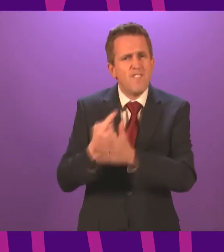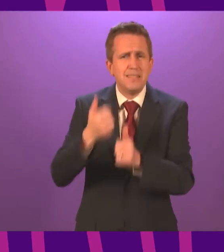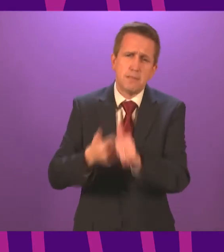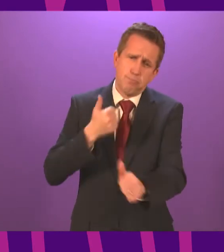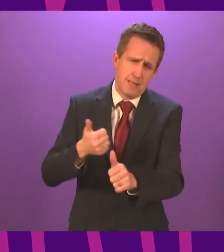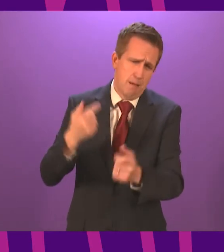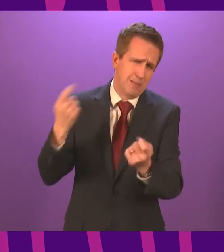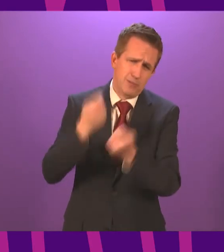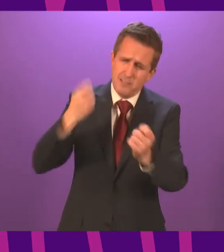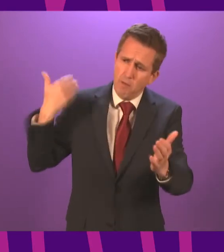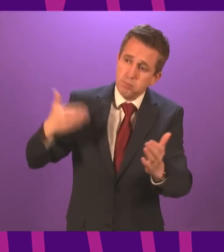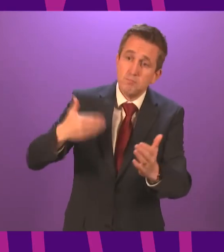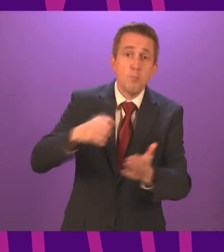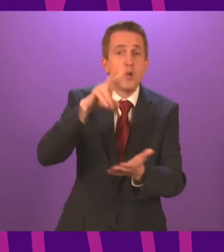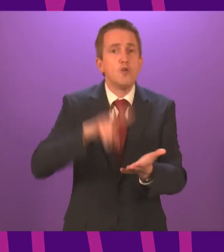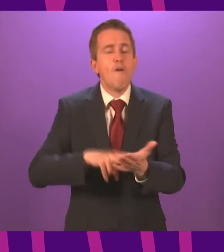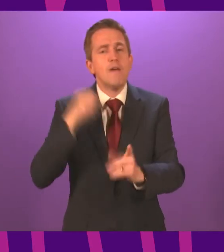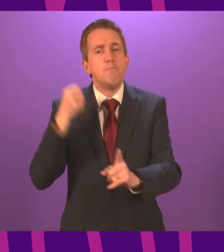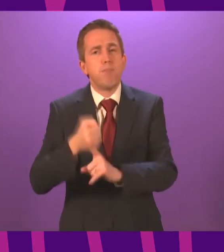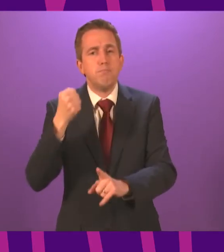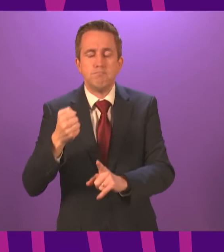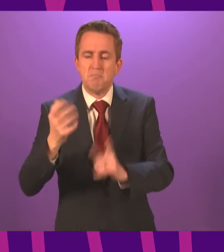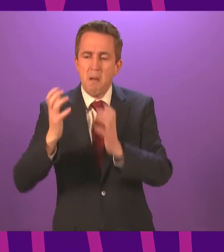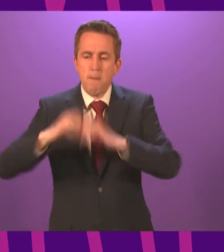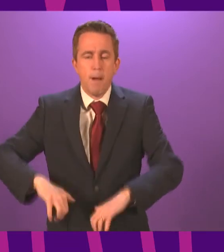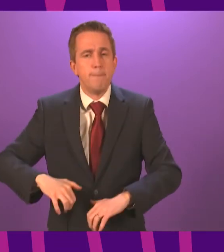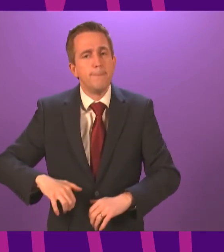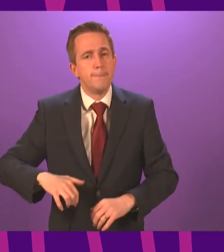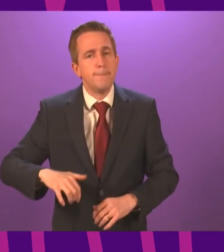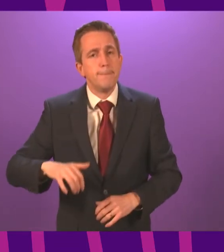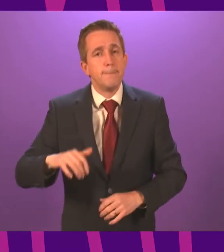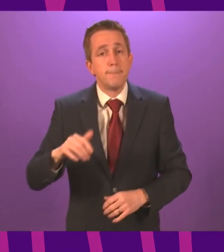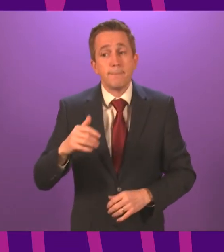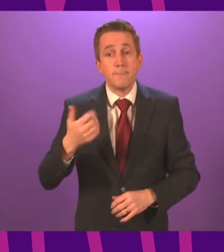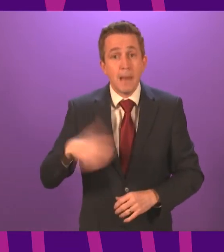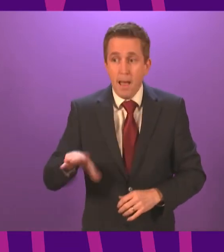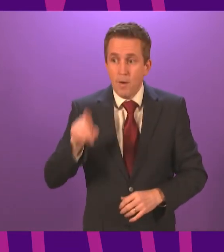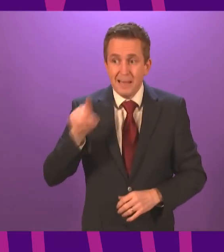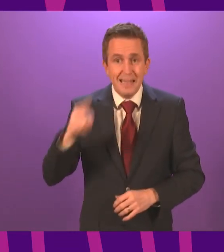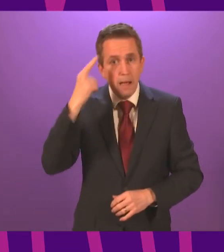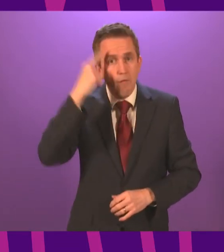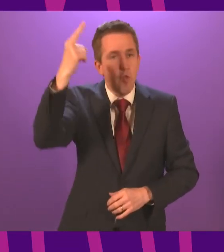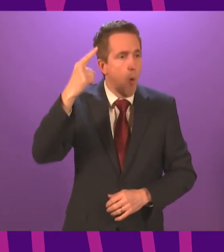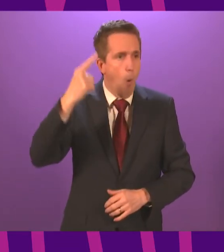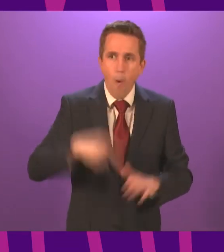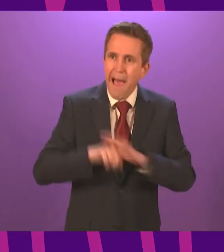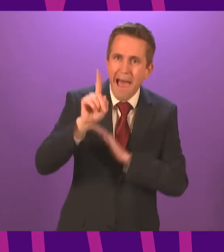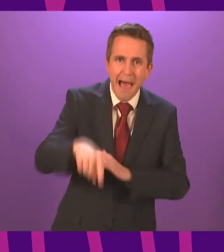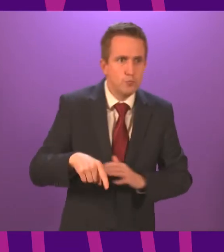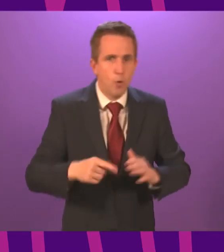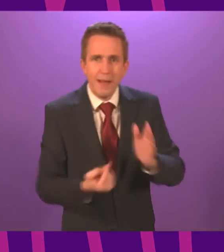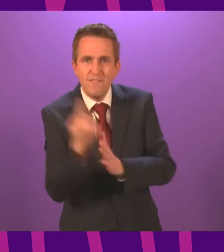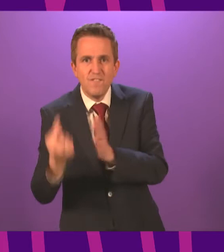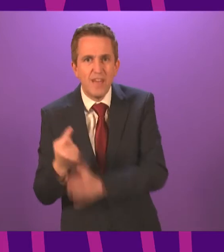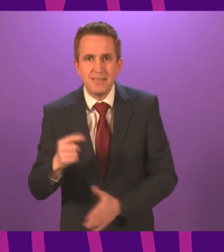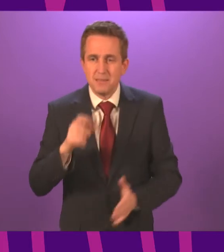utterly decimated by the pandemic. He finally saw a pathway to recovery through outdoor, COVID-secure events and was